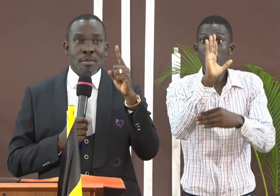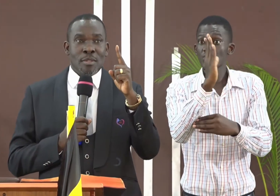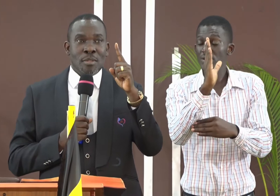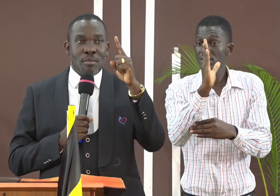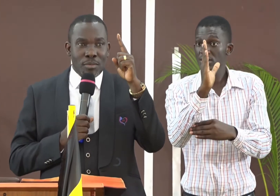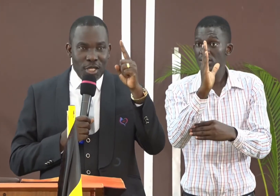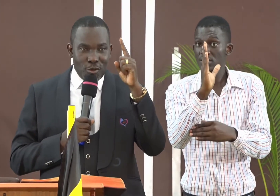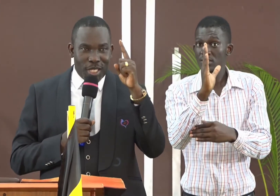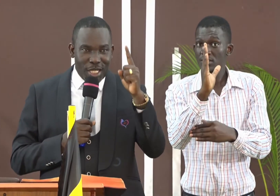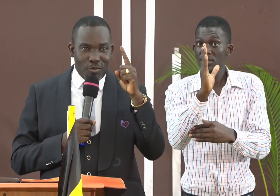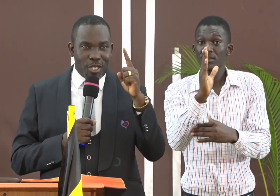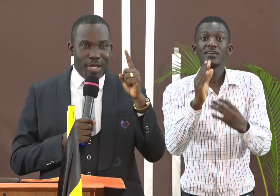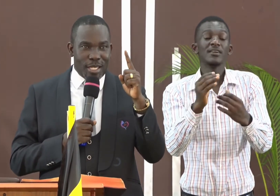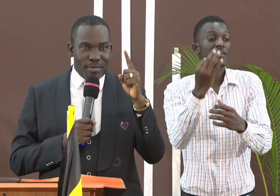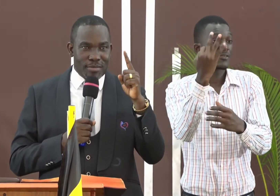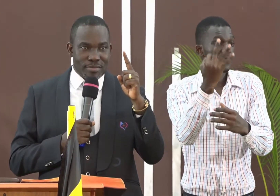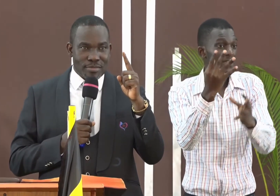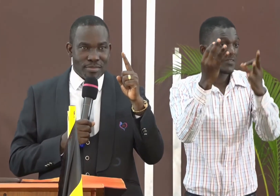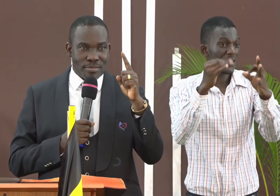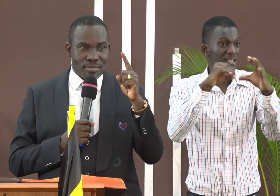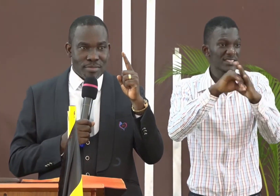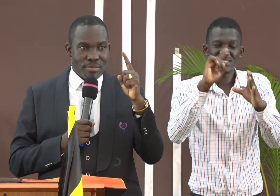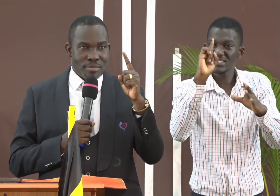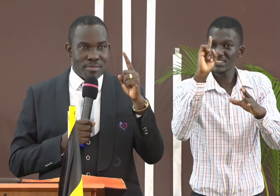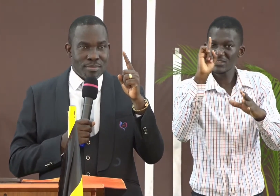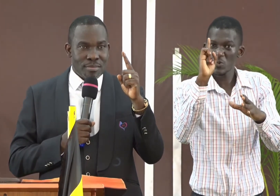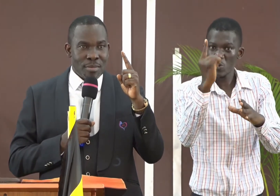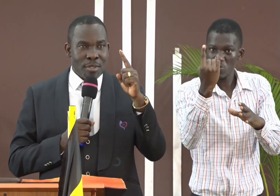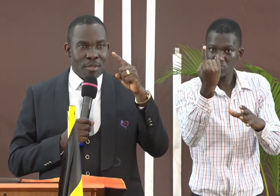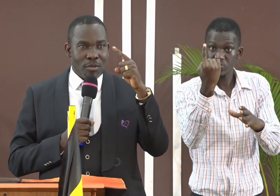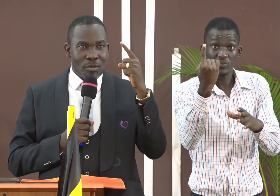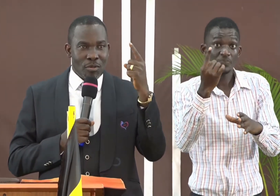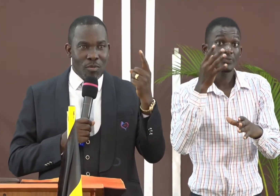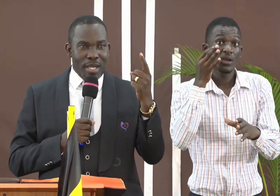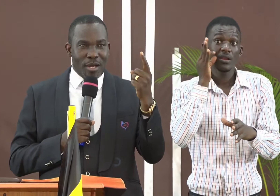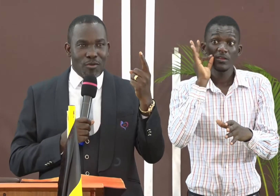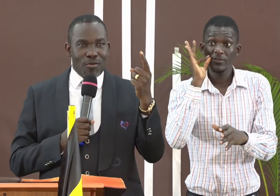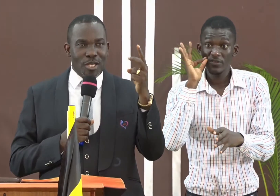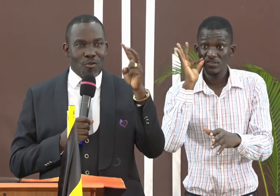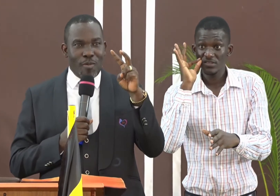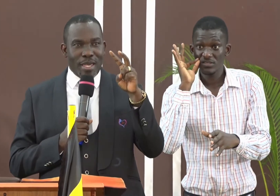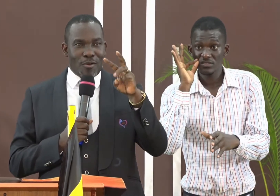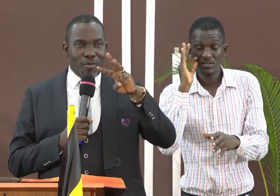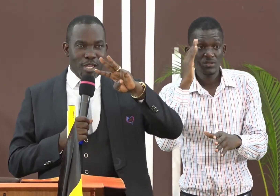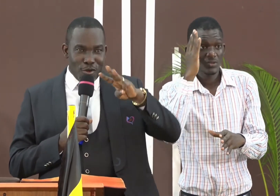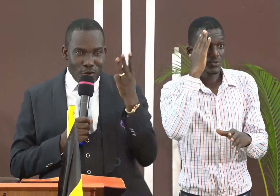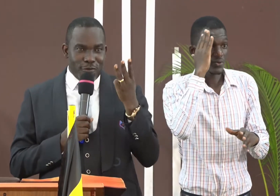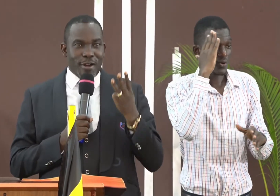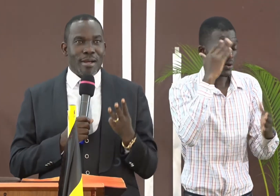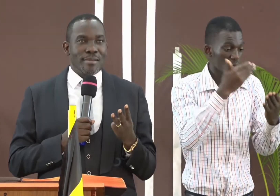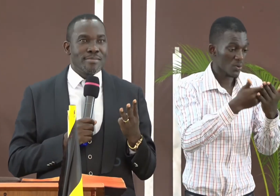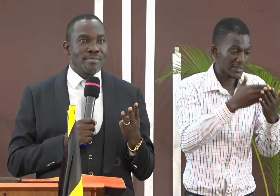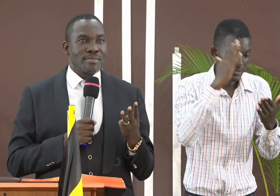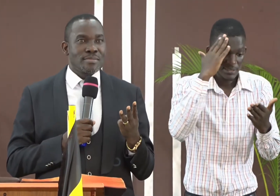the same tree. Bintu bisatu mu kibala kimu. Three things from one fruit. Kumanya kulungi, kumanya kubi